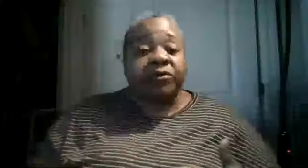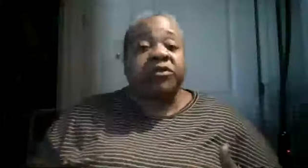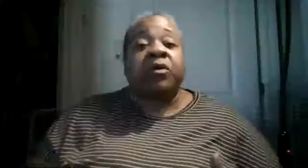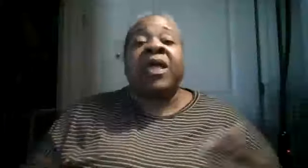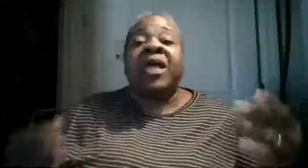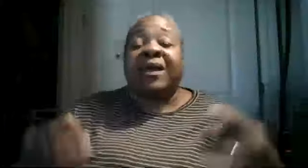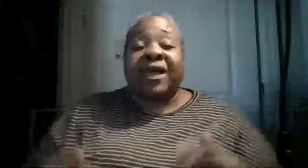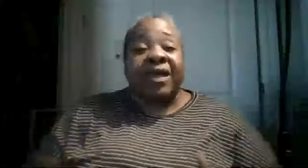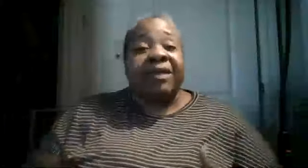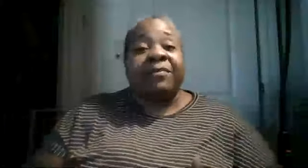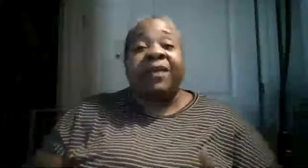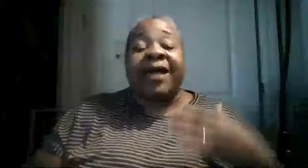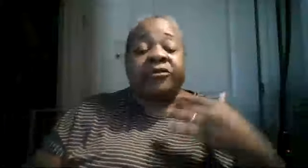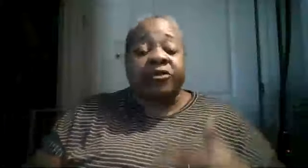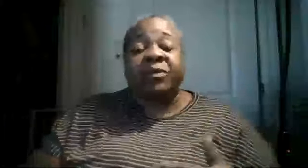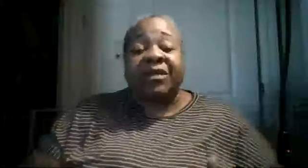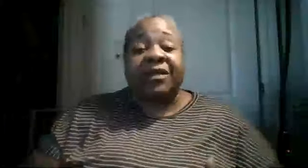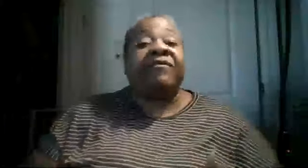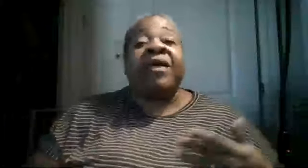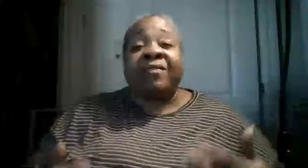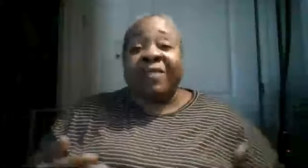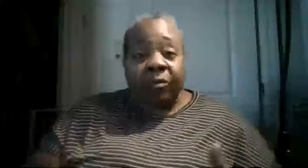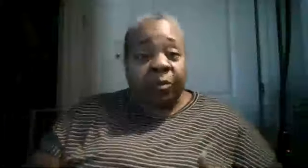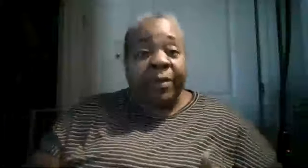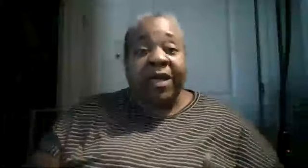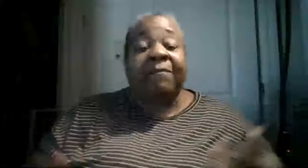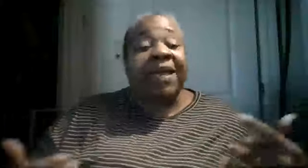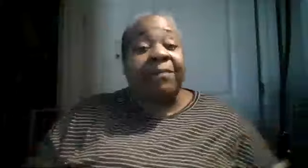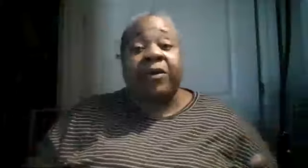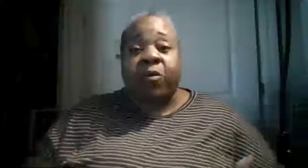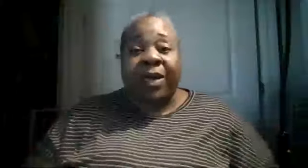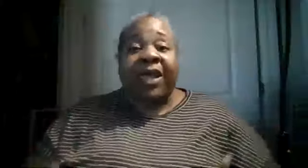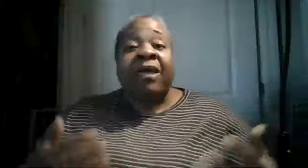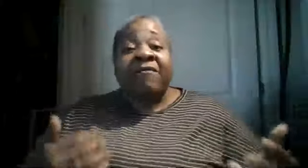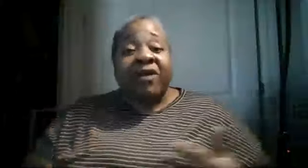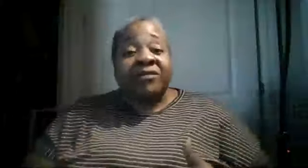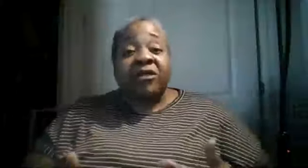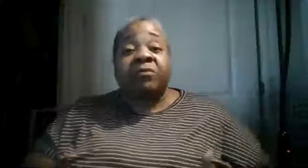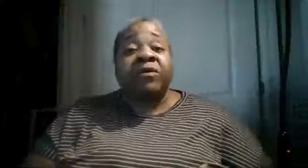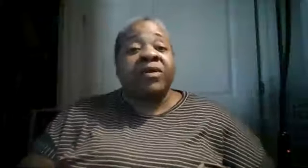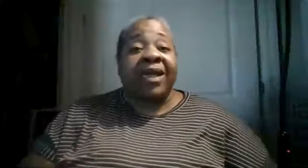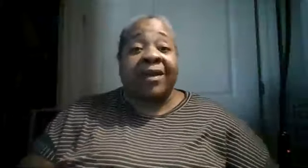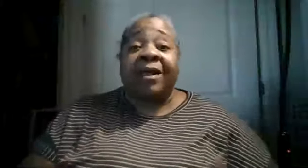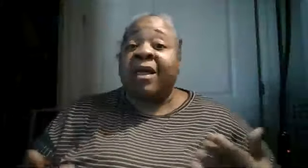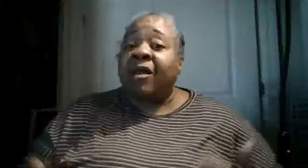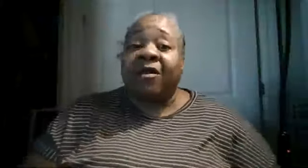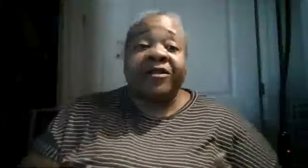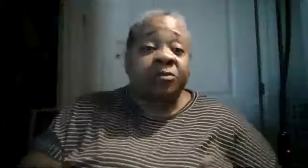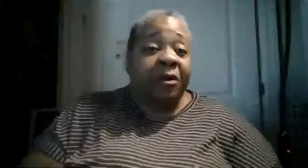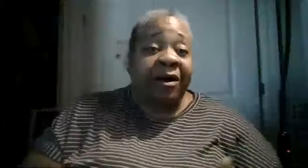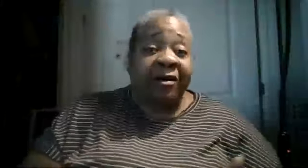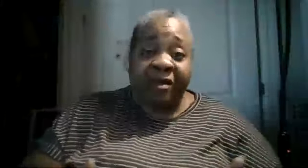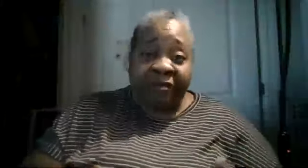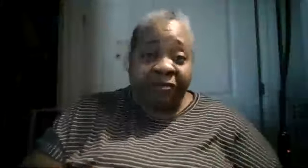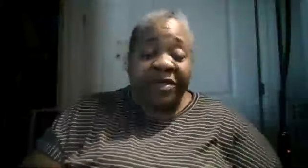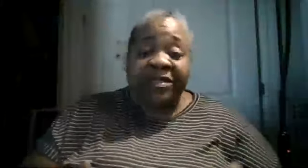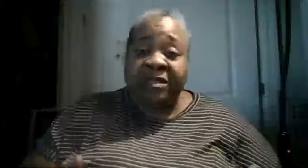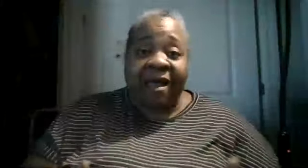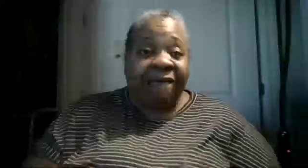universal, and I do believe that it will become a better way for us to communicate. A large part of the reason I feel